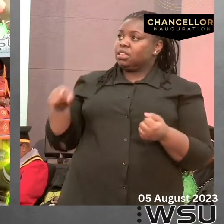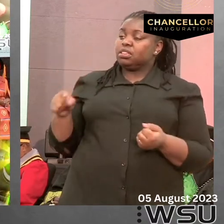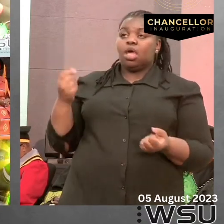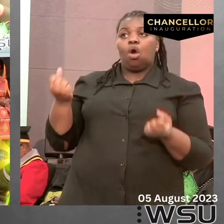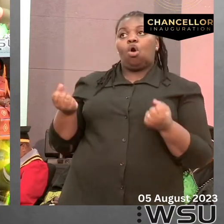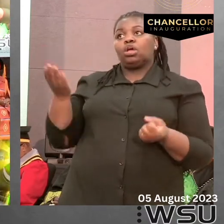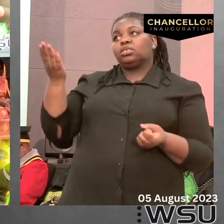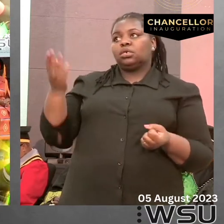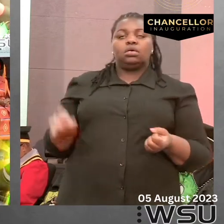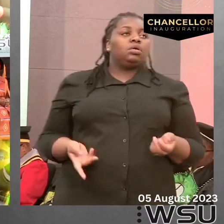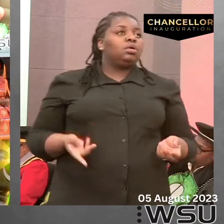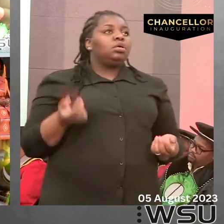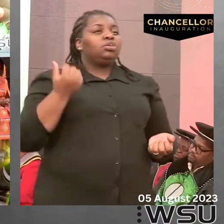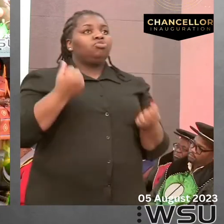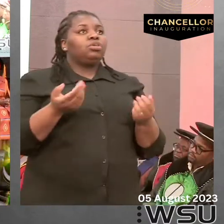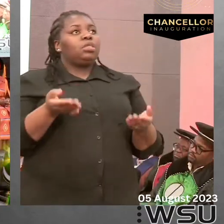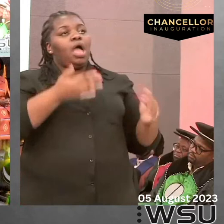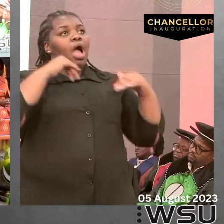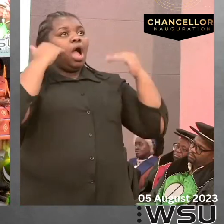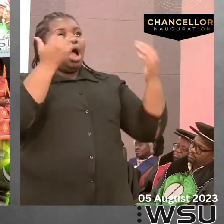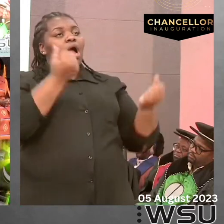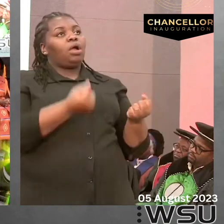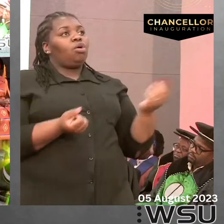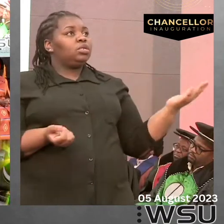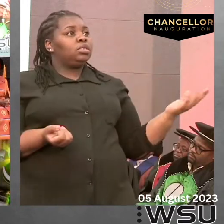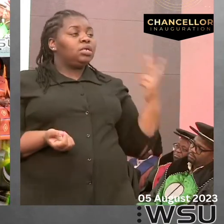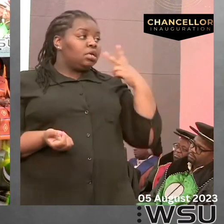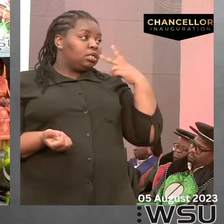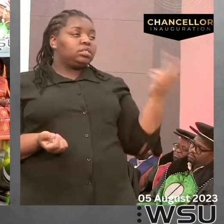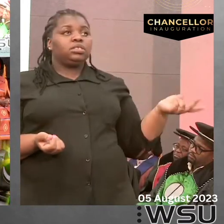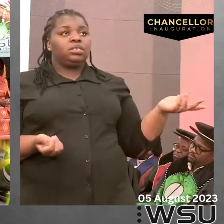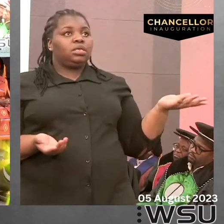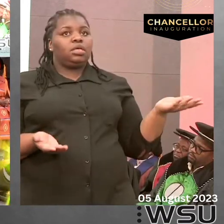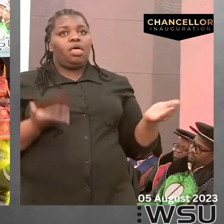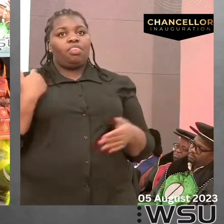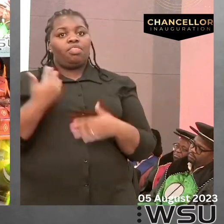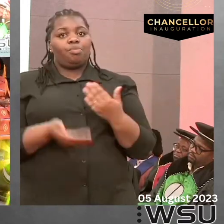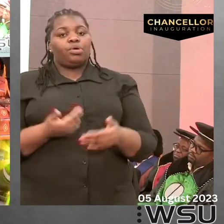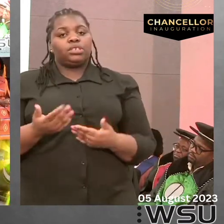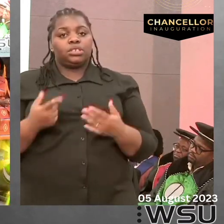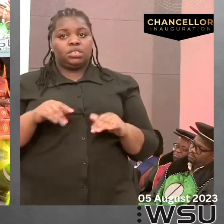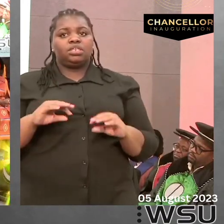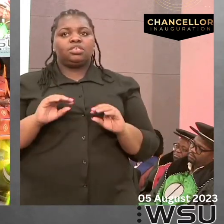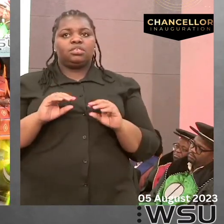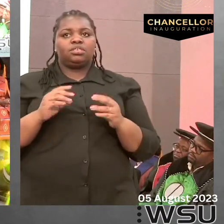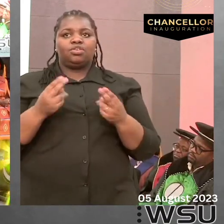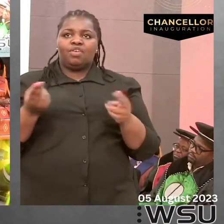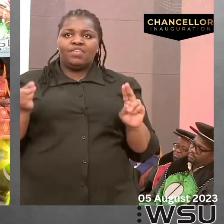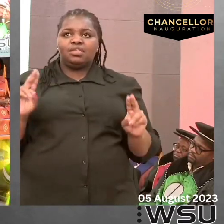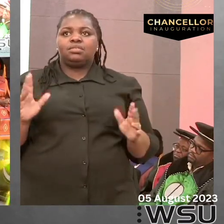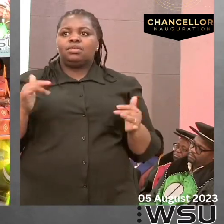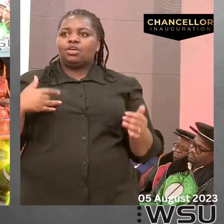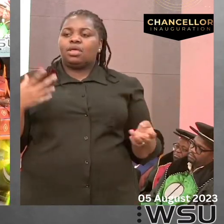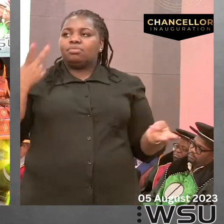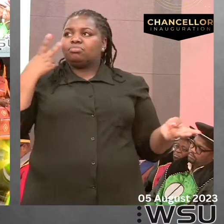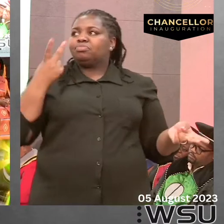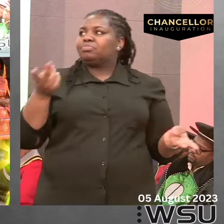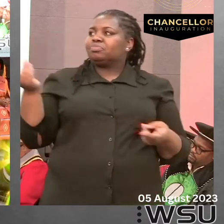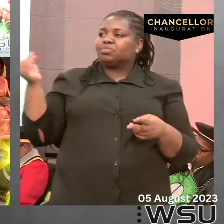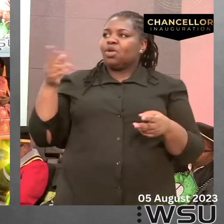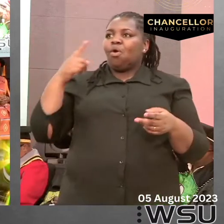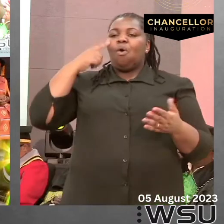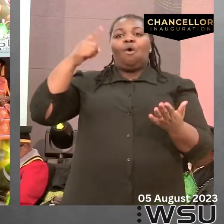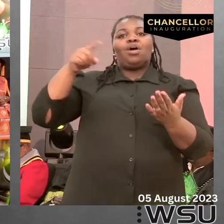Court, look at the justices in the High Courts, and see the products of this university. You can look at the Auditor